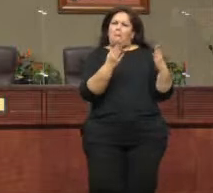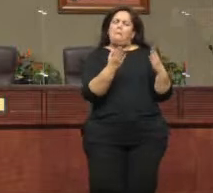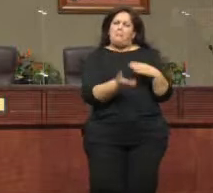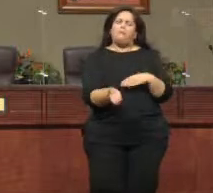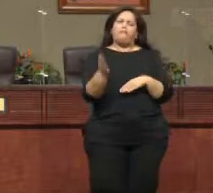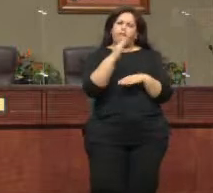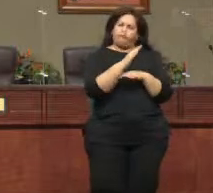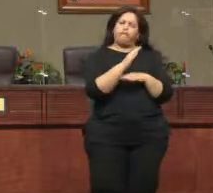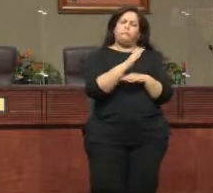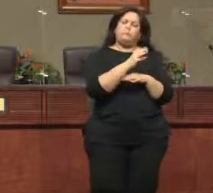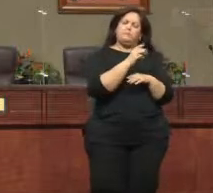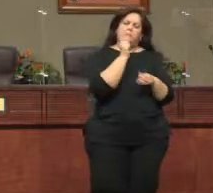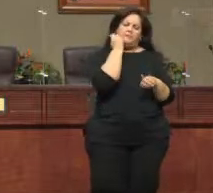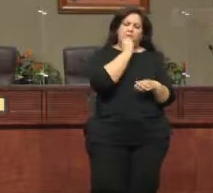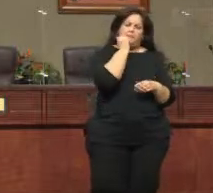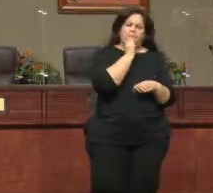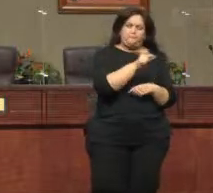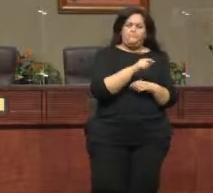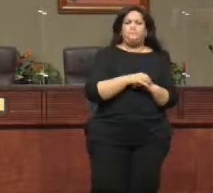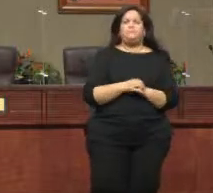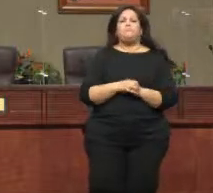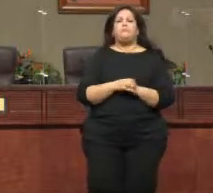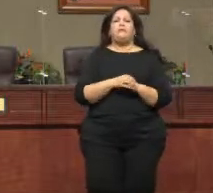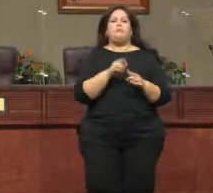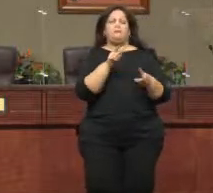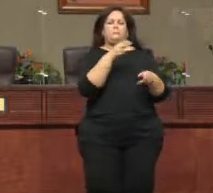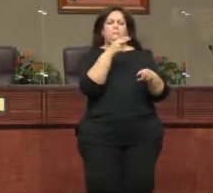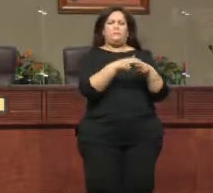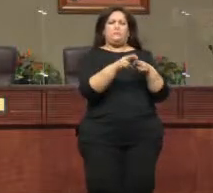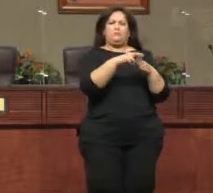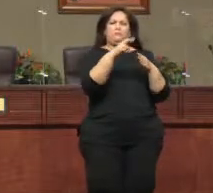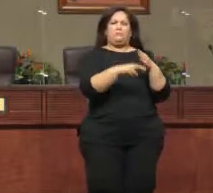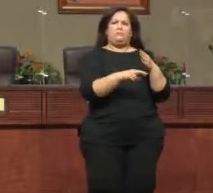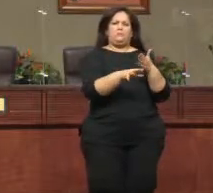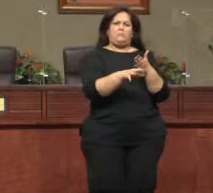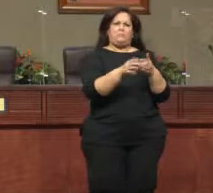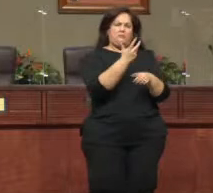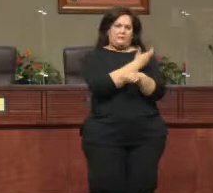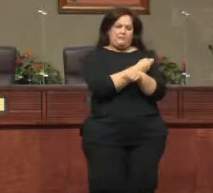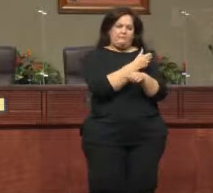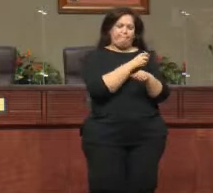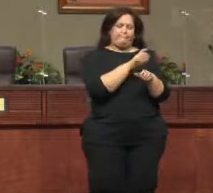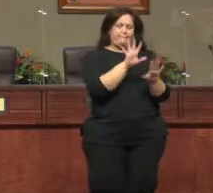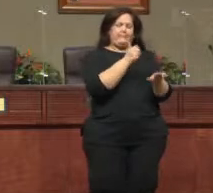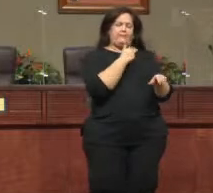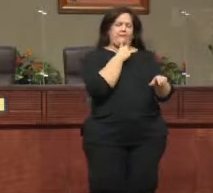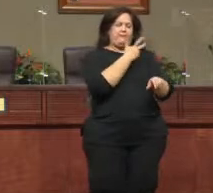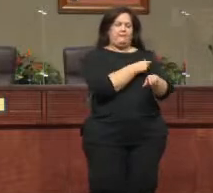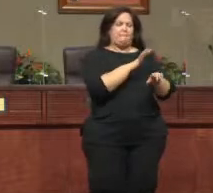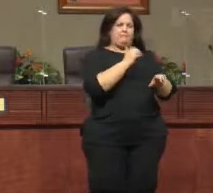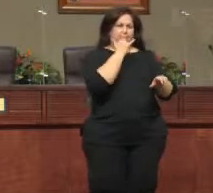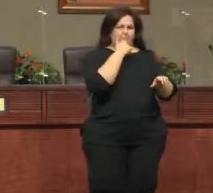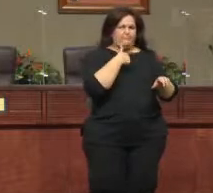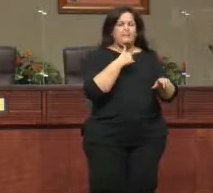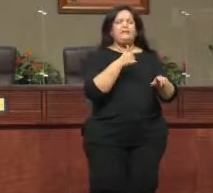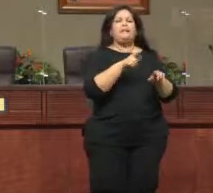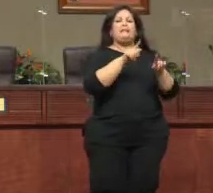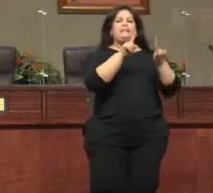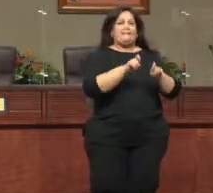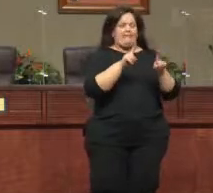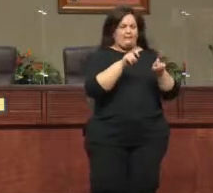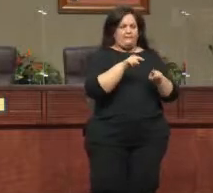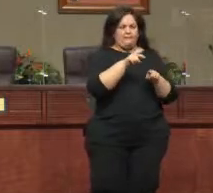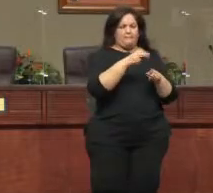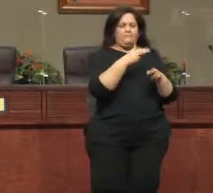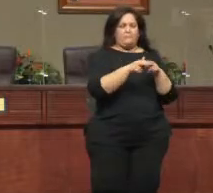and 5 p.m. Both rapid and antigen testing and PCR testing is offered at that site. We're also